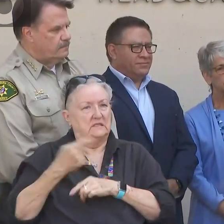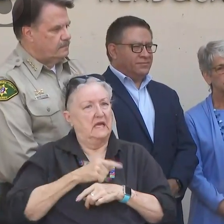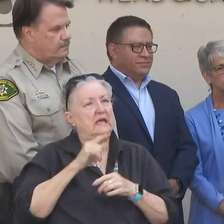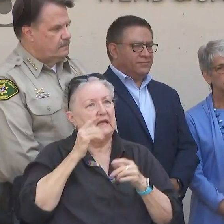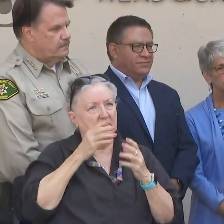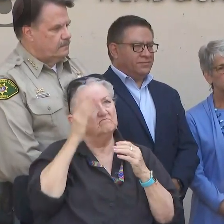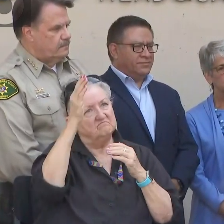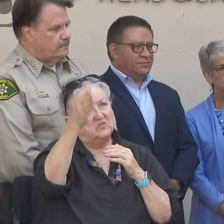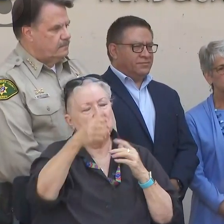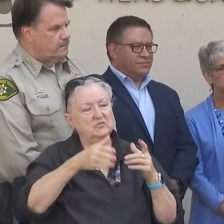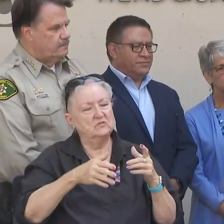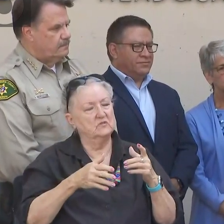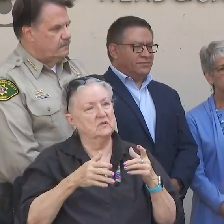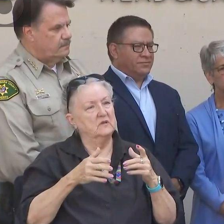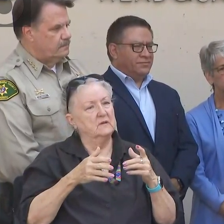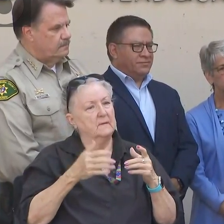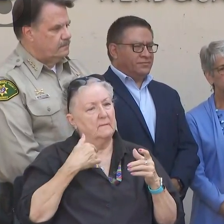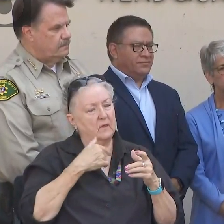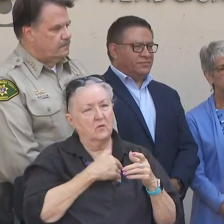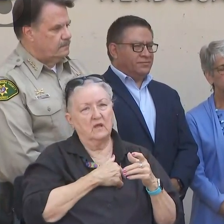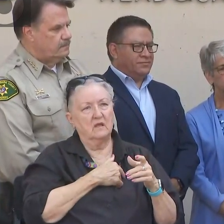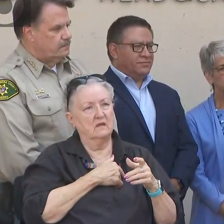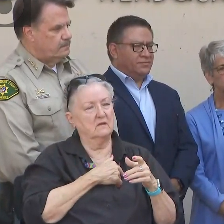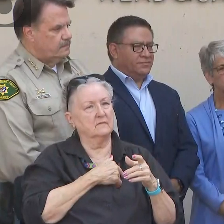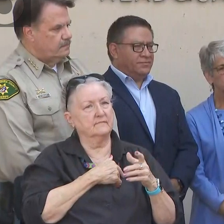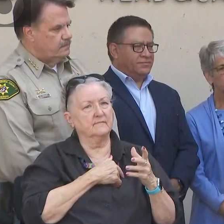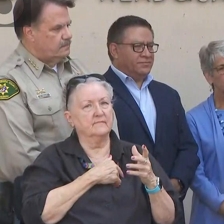into the future,